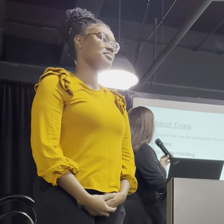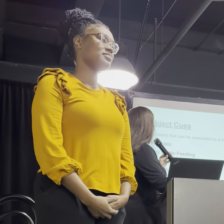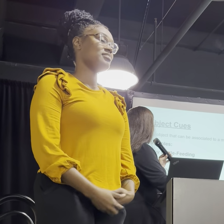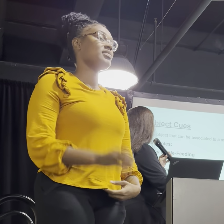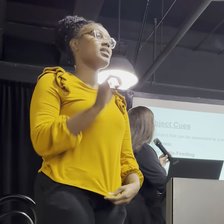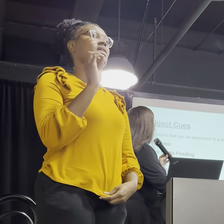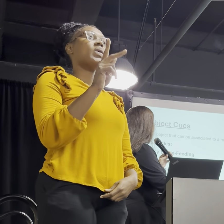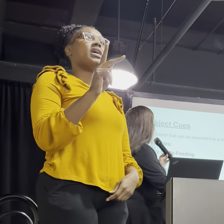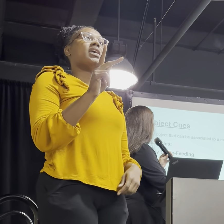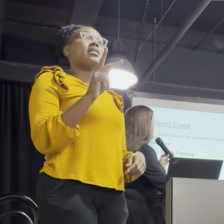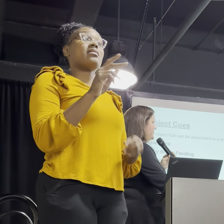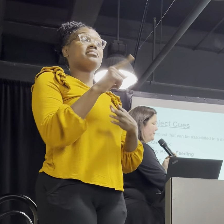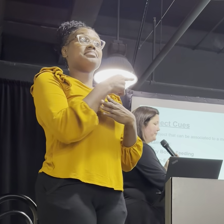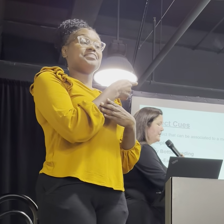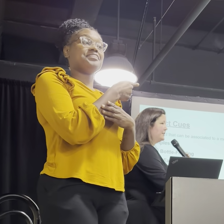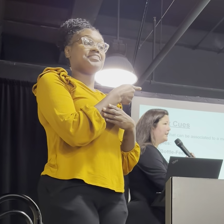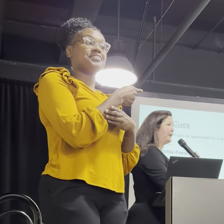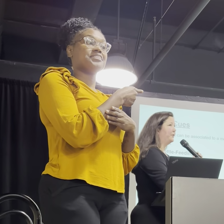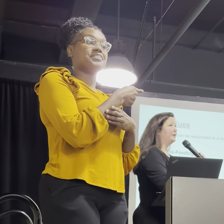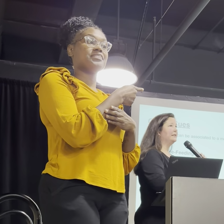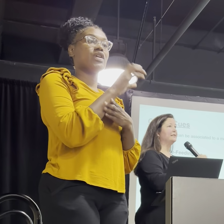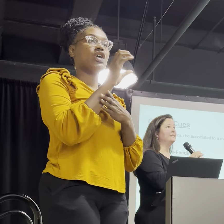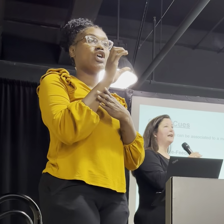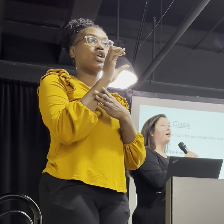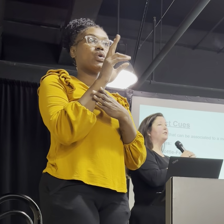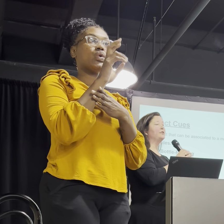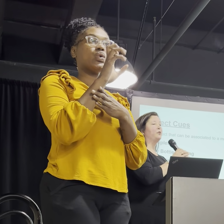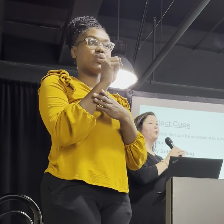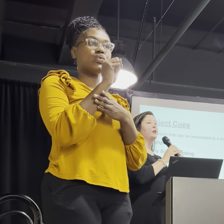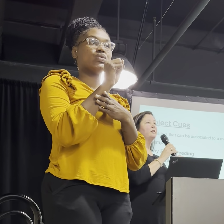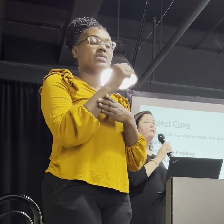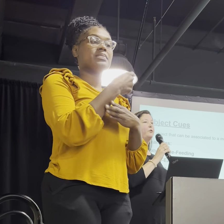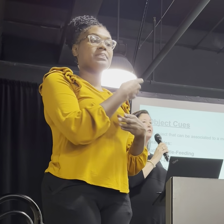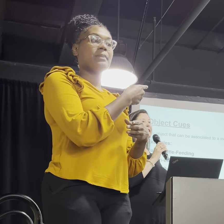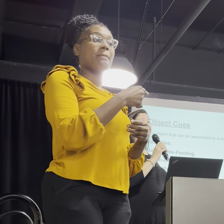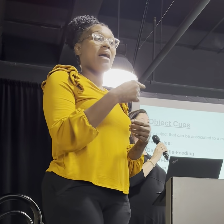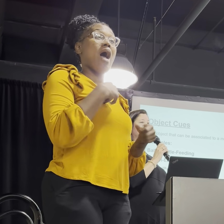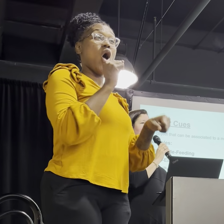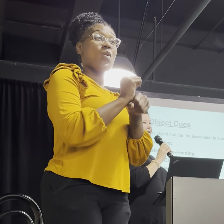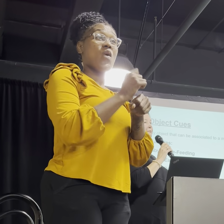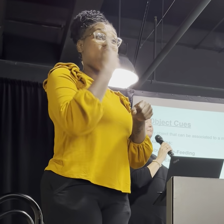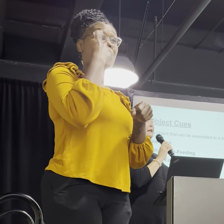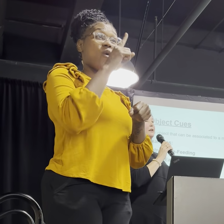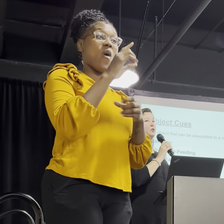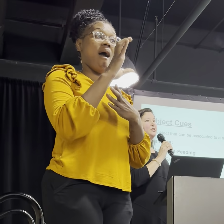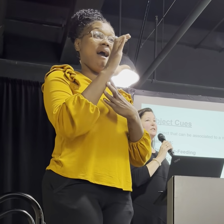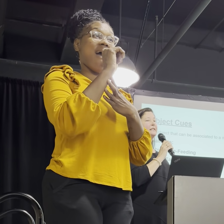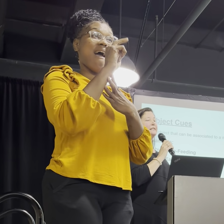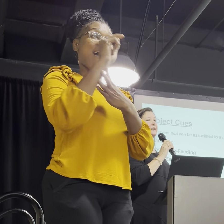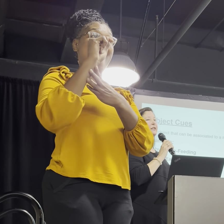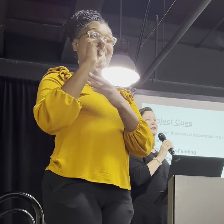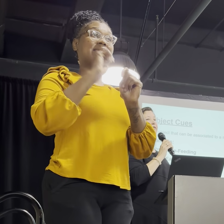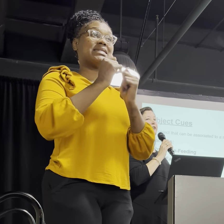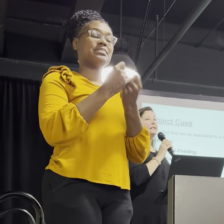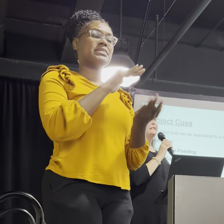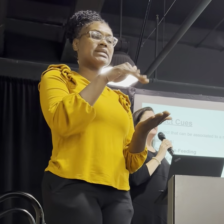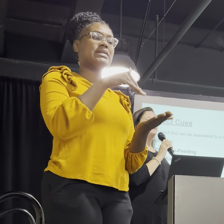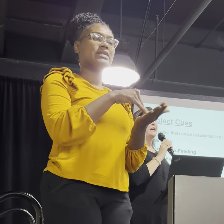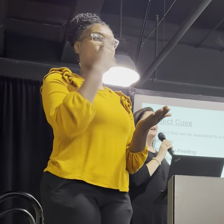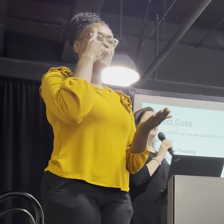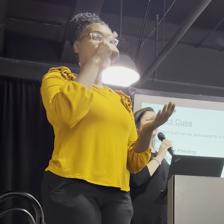about it. Okay, so object cues. So, since I also work for the CAP team, which is the Center